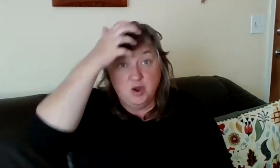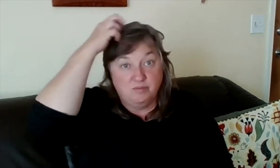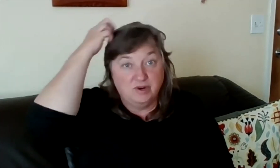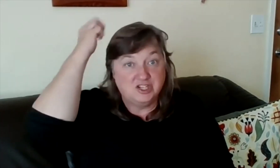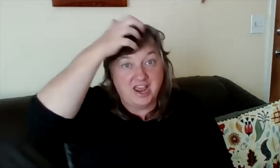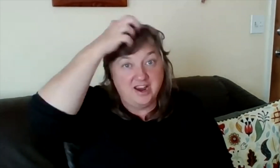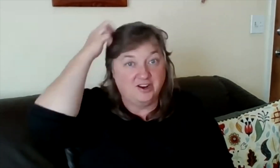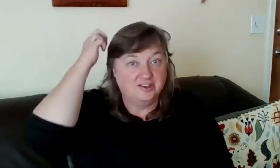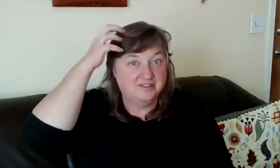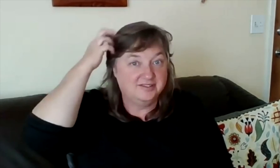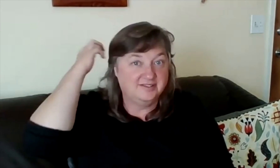Brush hair.